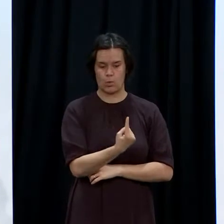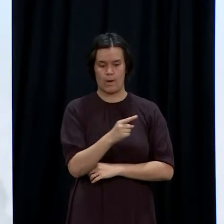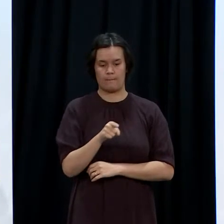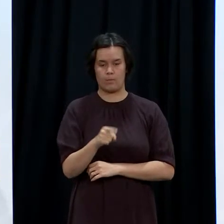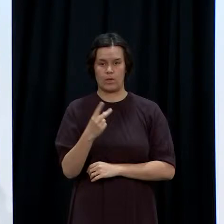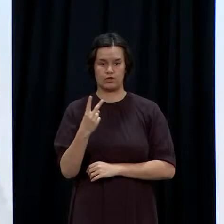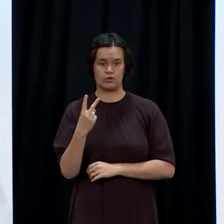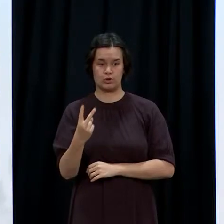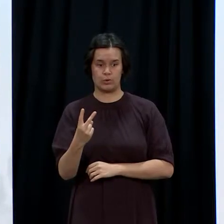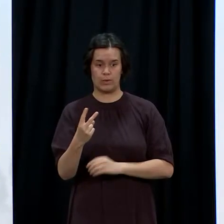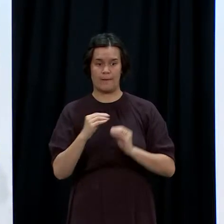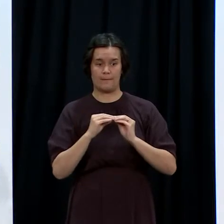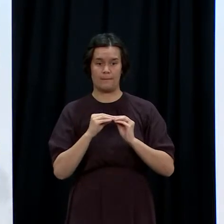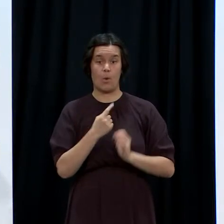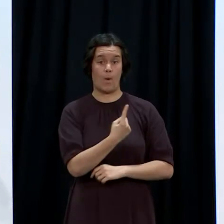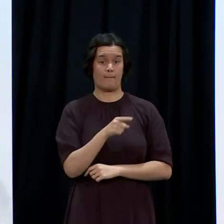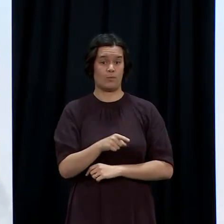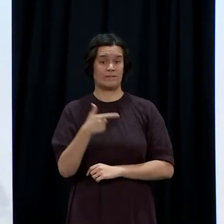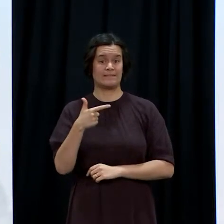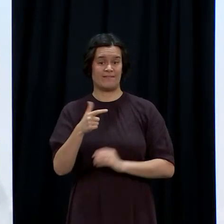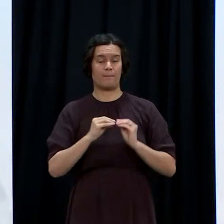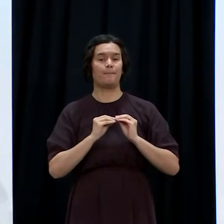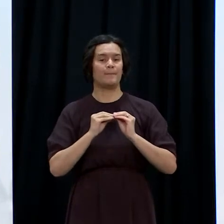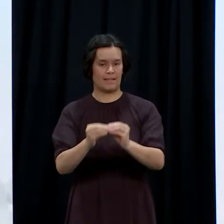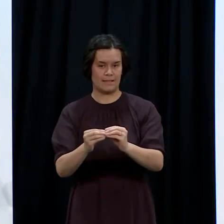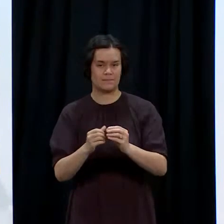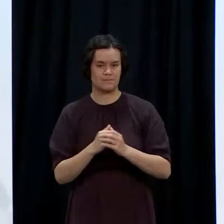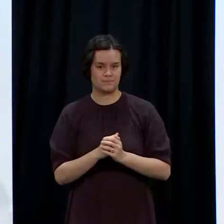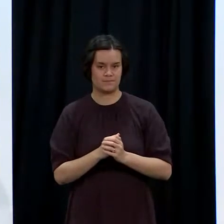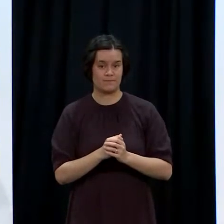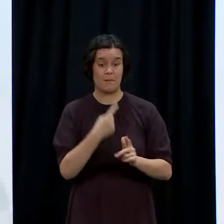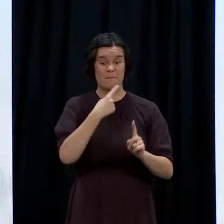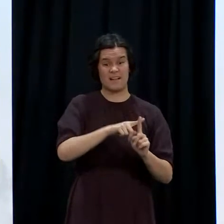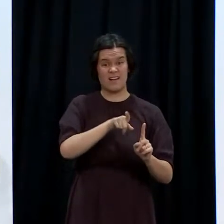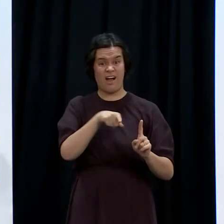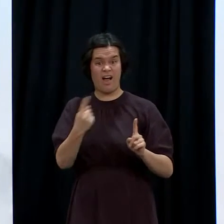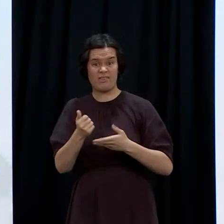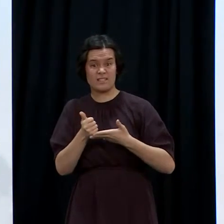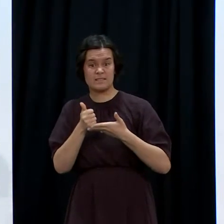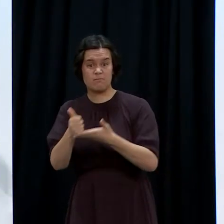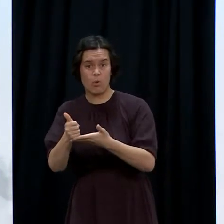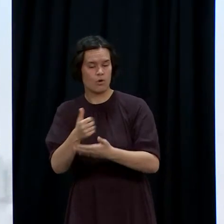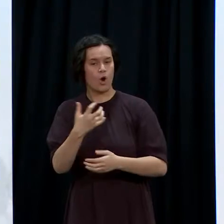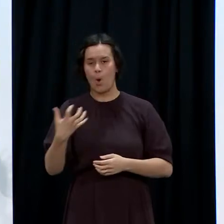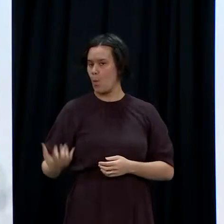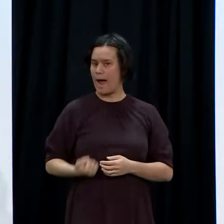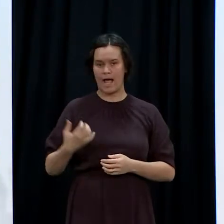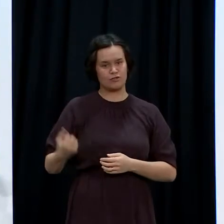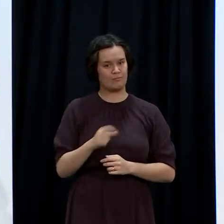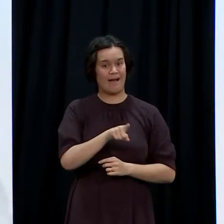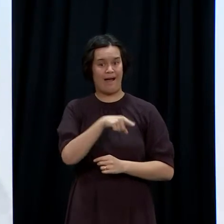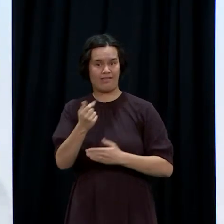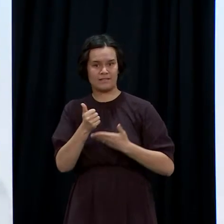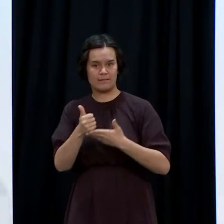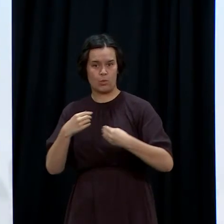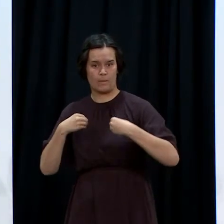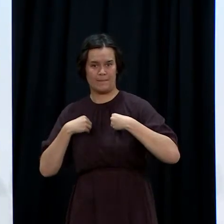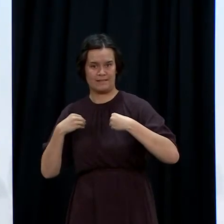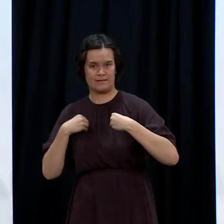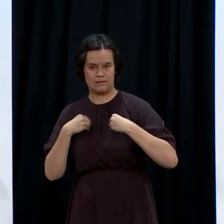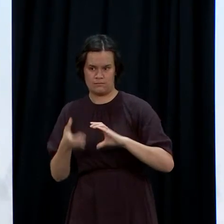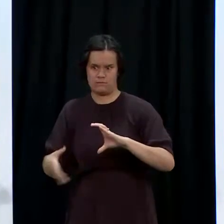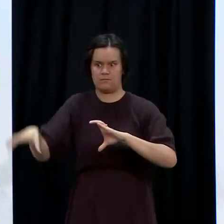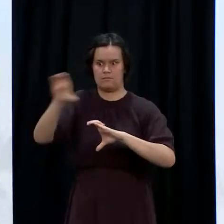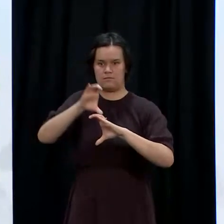payments. Combined with the resurgent support payments, that has seen more than $2.2 billion paid to New Zealand